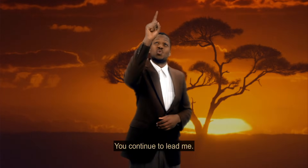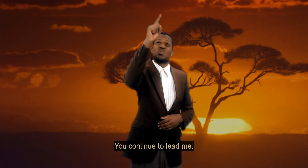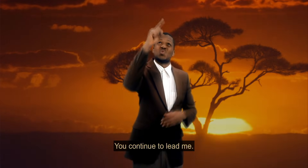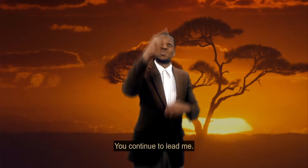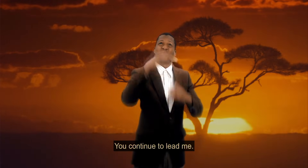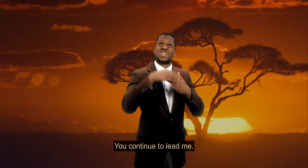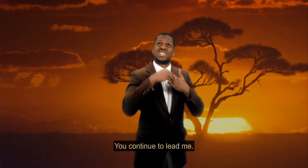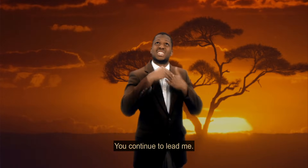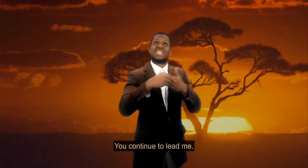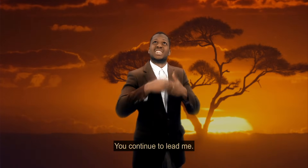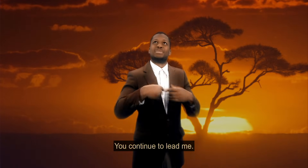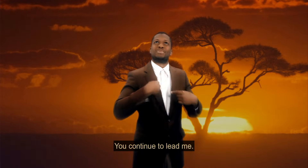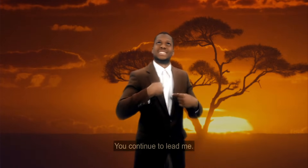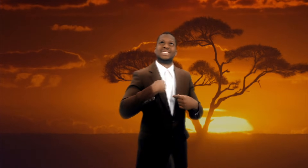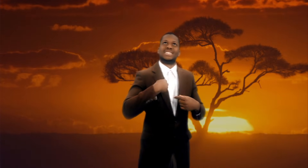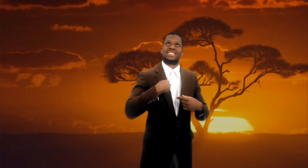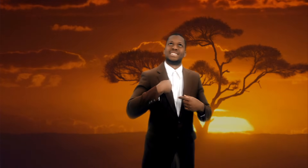You continue to lead me.